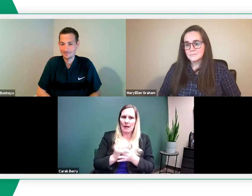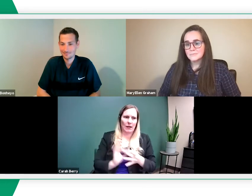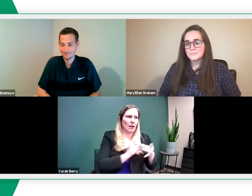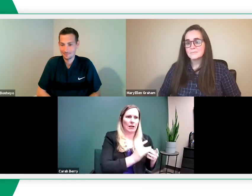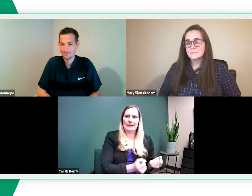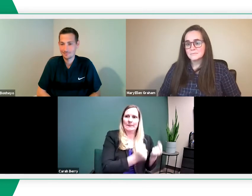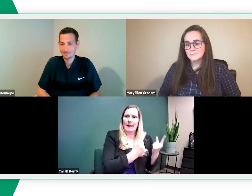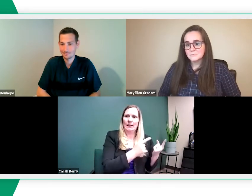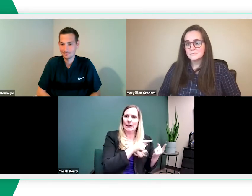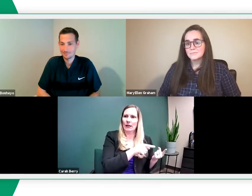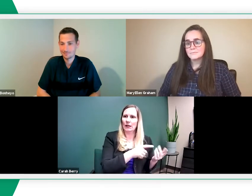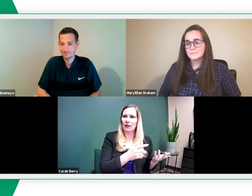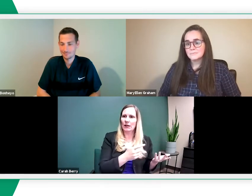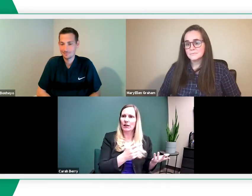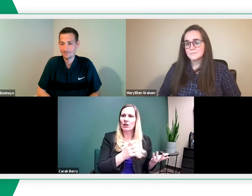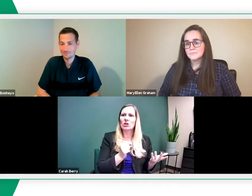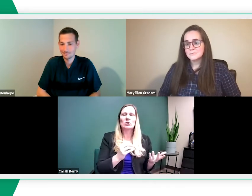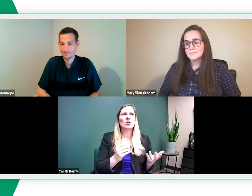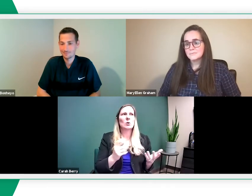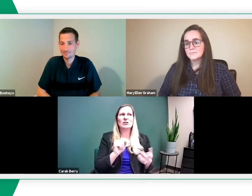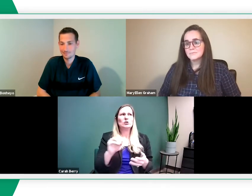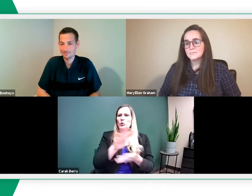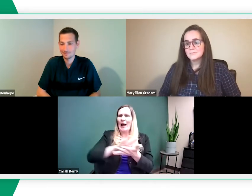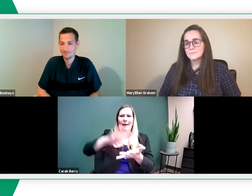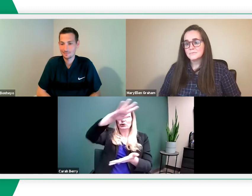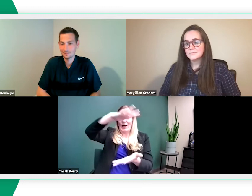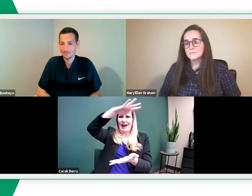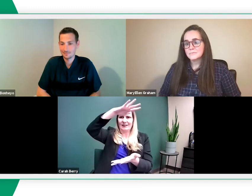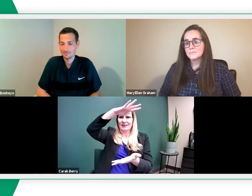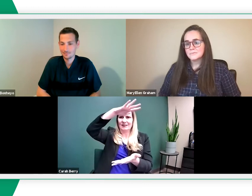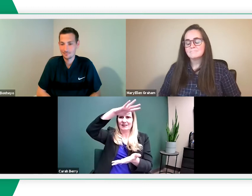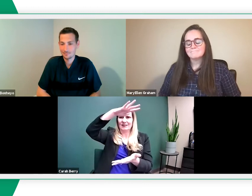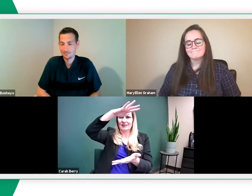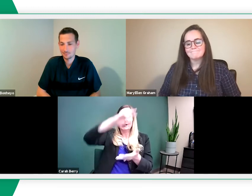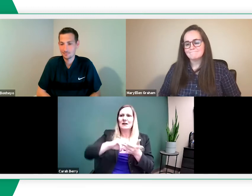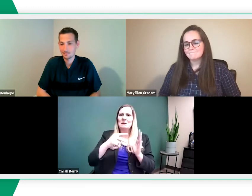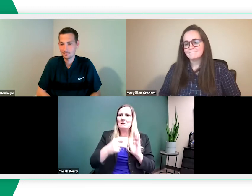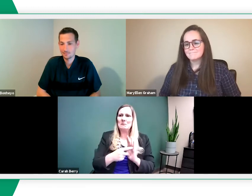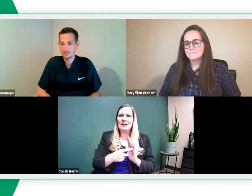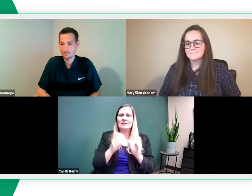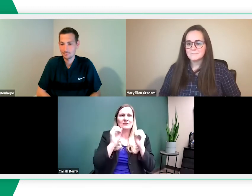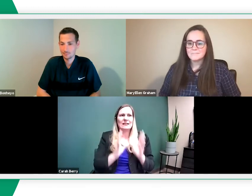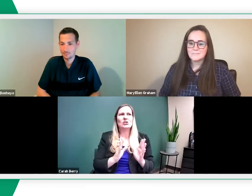work and earning money and spending money like that anymore. So uh,